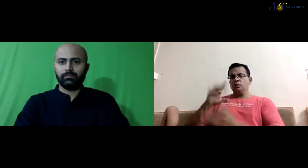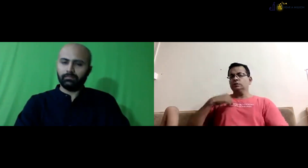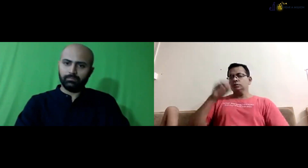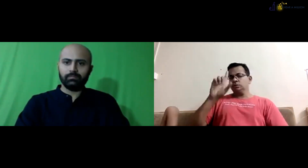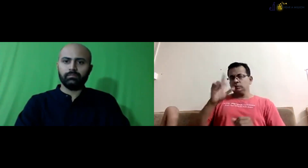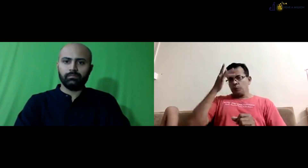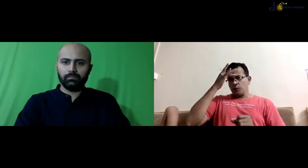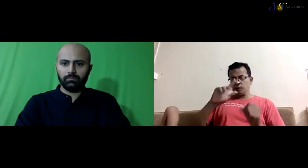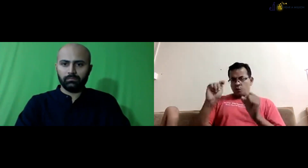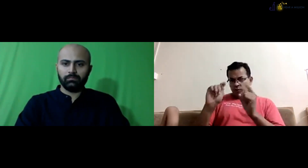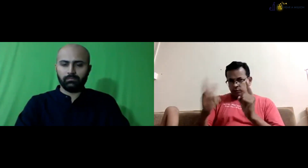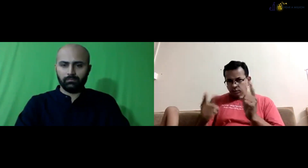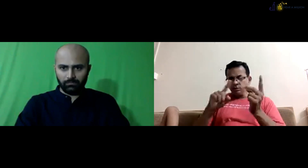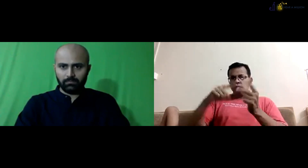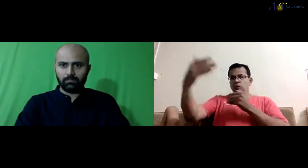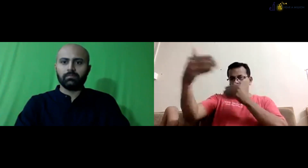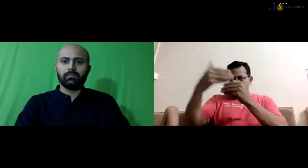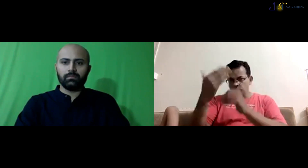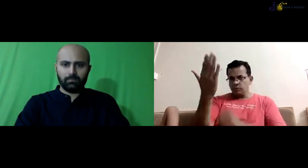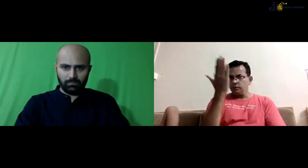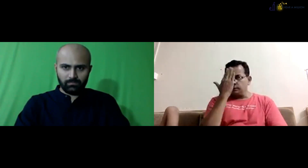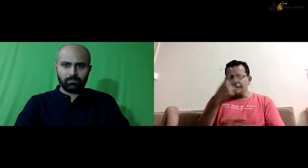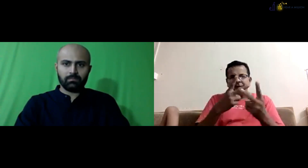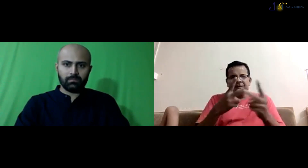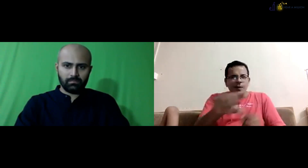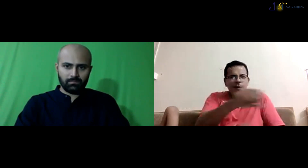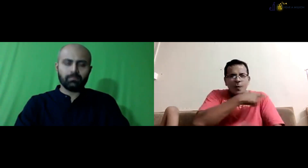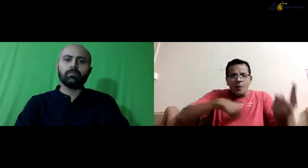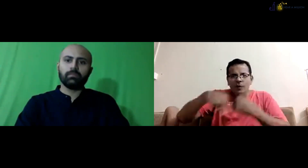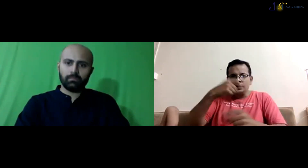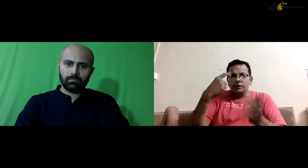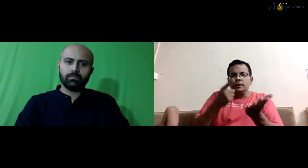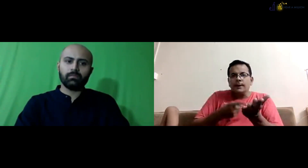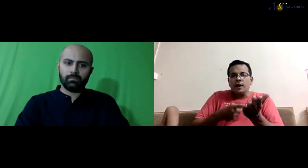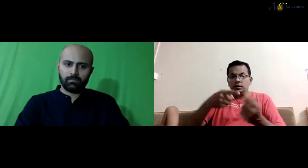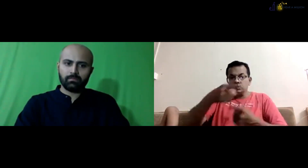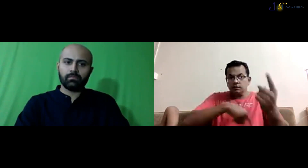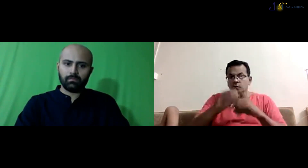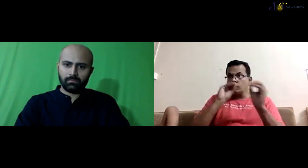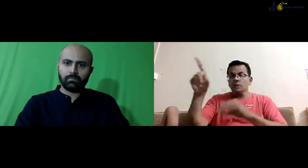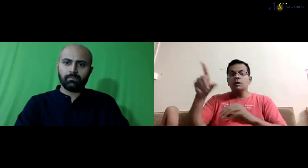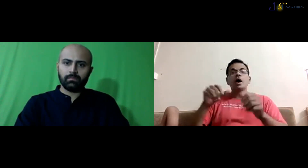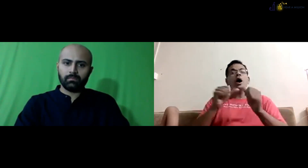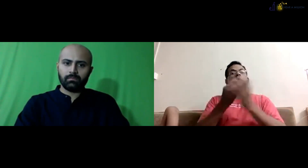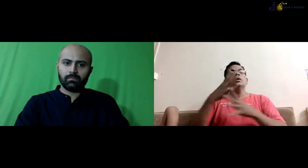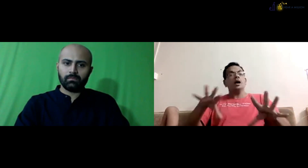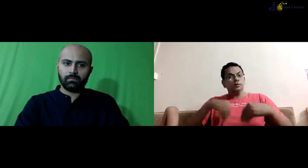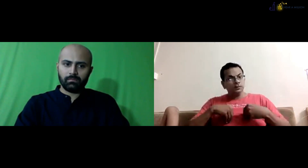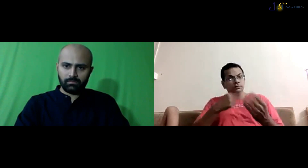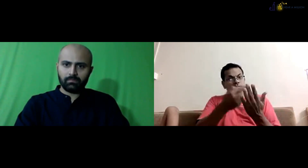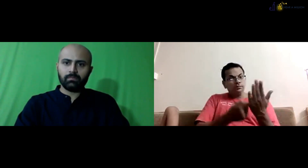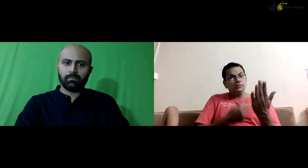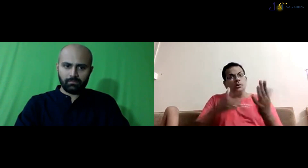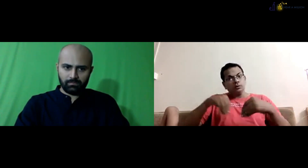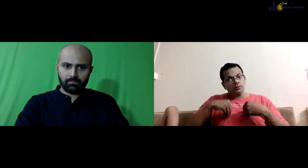what is it? So we need to inform all of the things, like whatever the requirements we